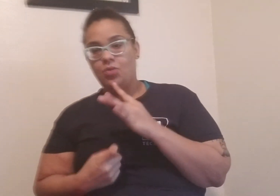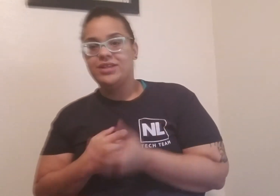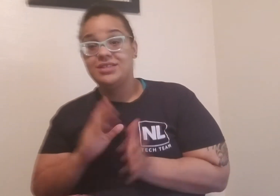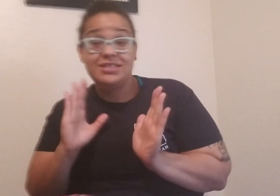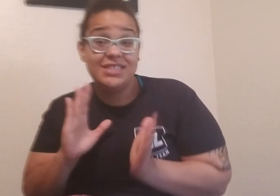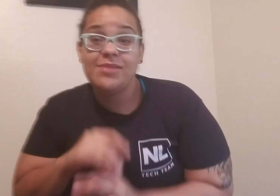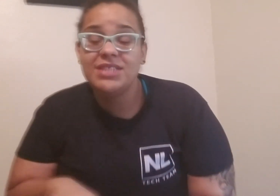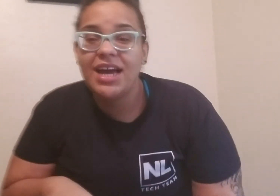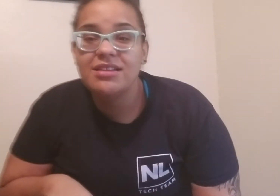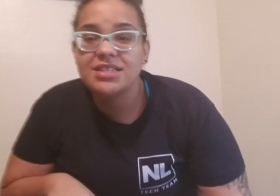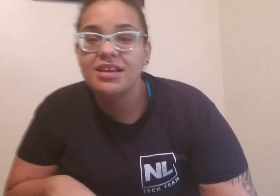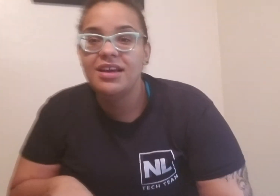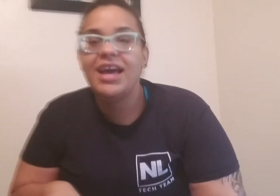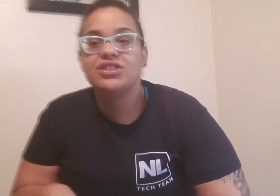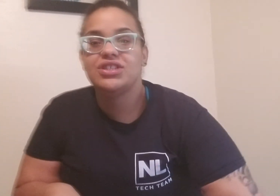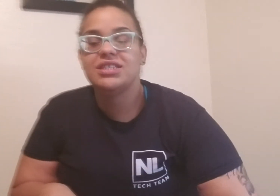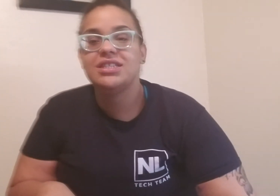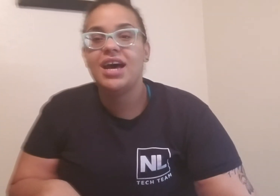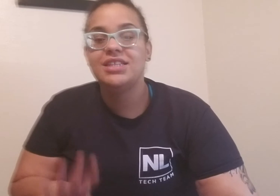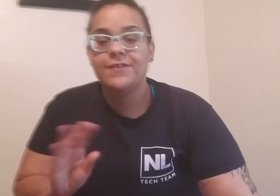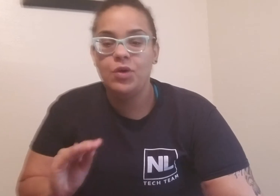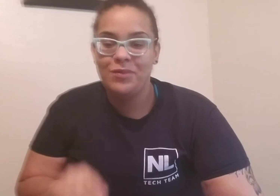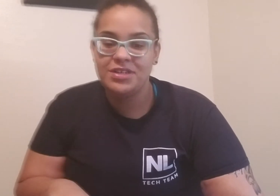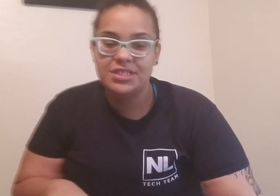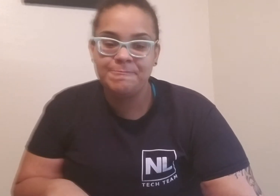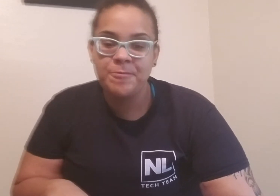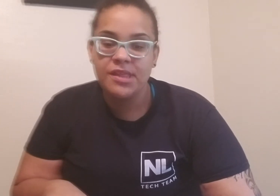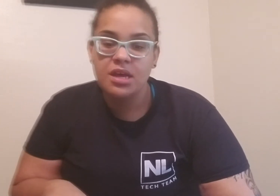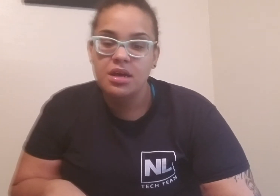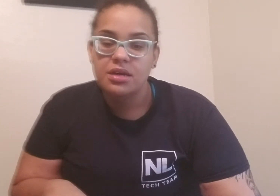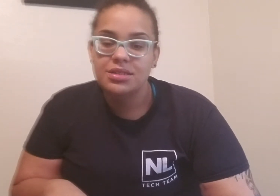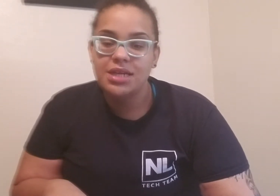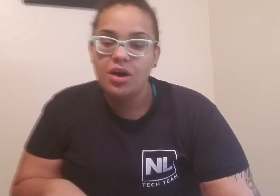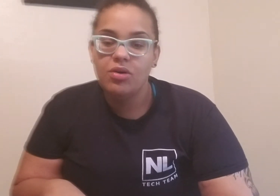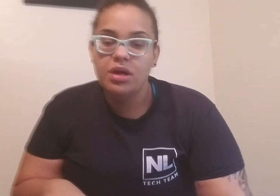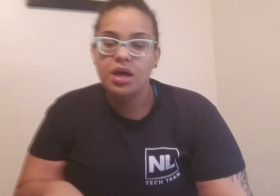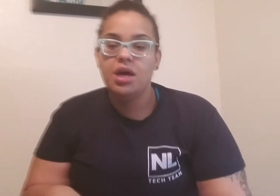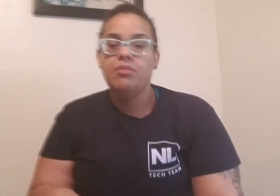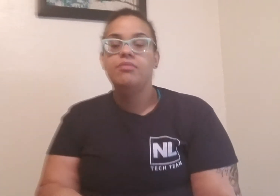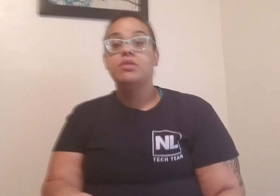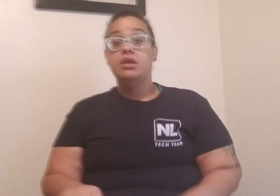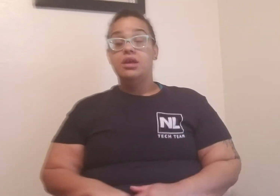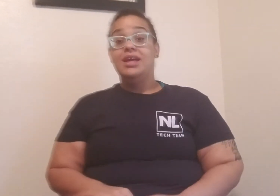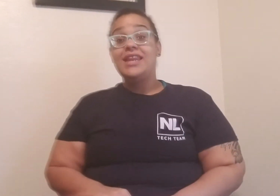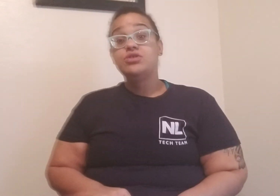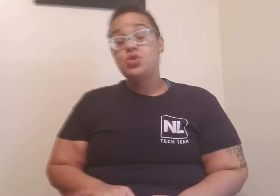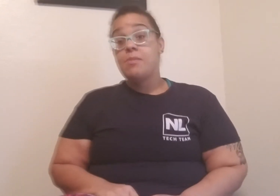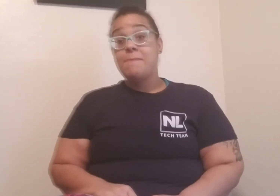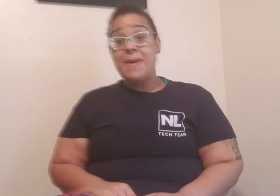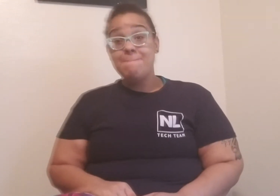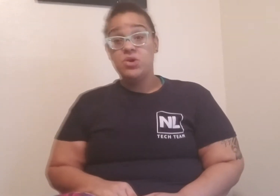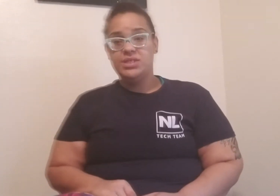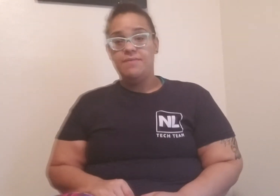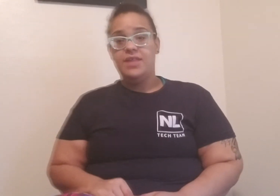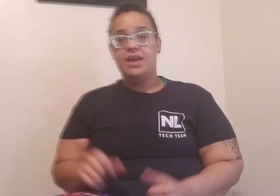went. Same signs, it's just different movements. So now to remember something, it